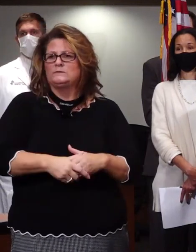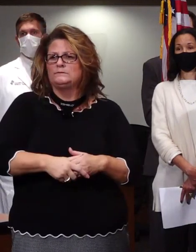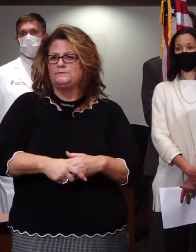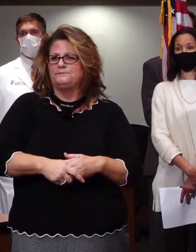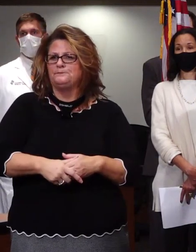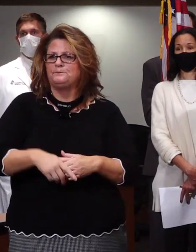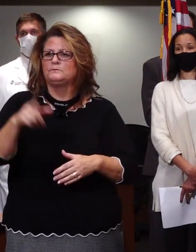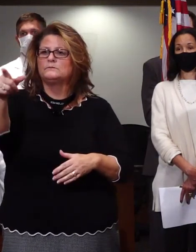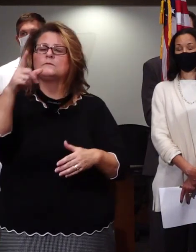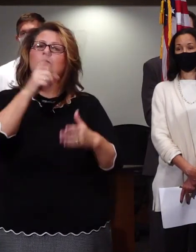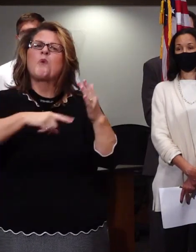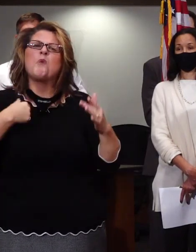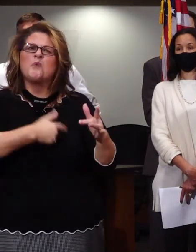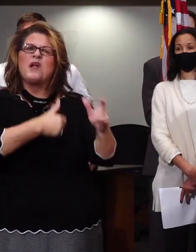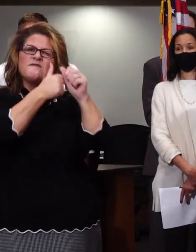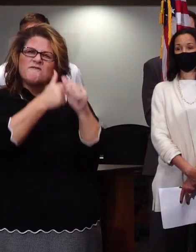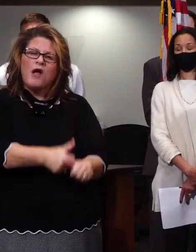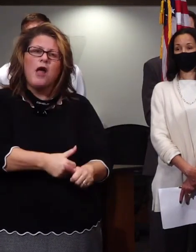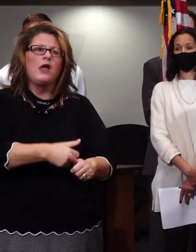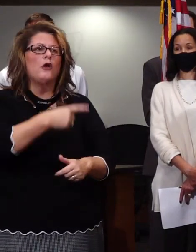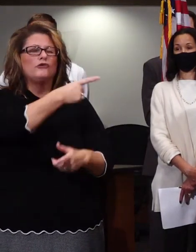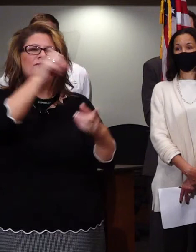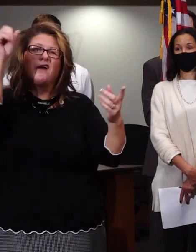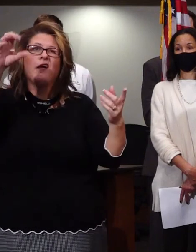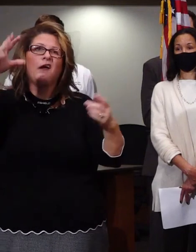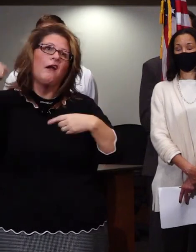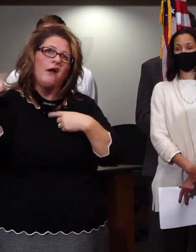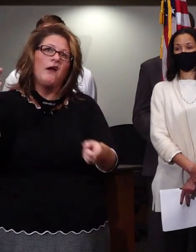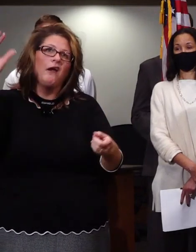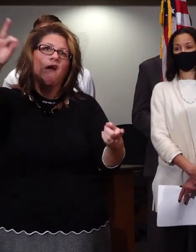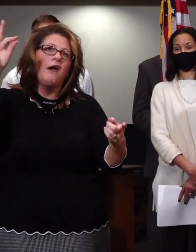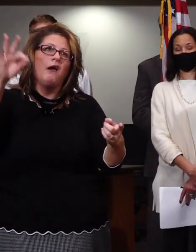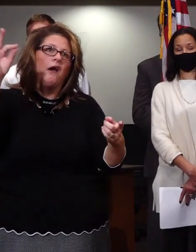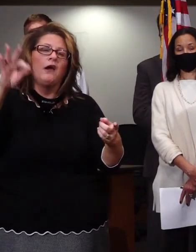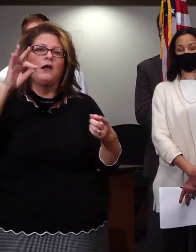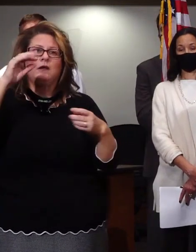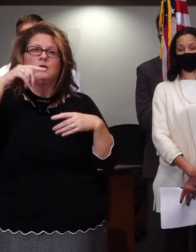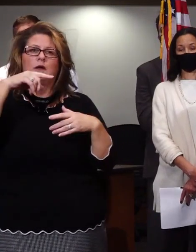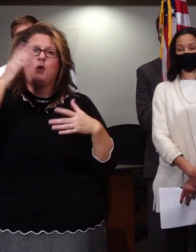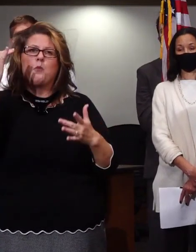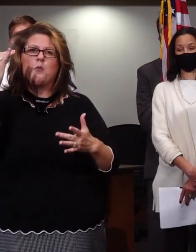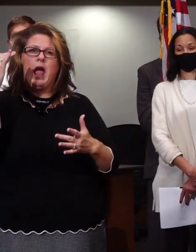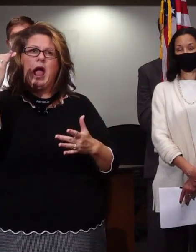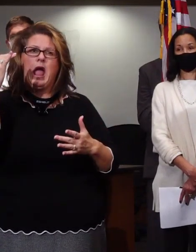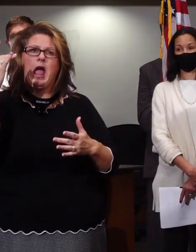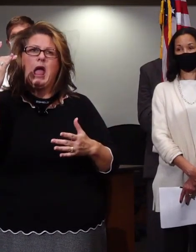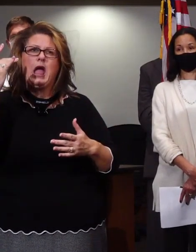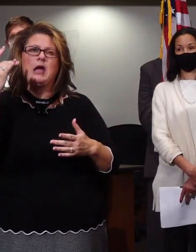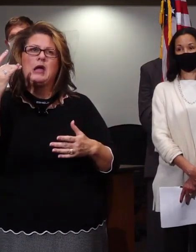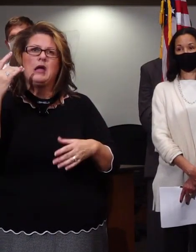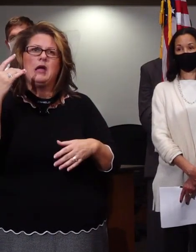protocols at the top that we've been following and that you've been telling people from that same podium for days now. I was wondering, why do you think now the